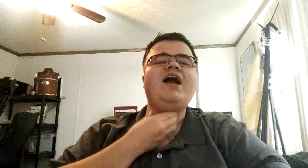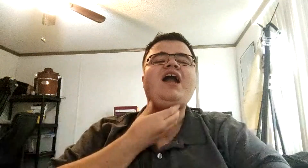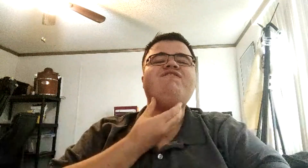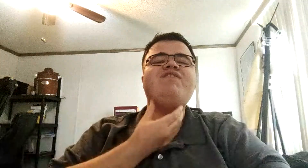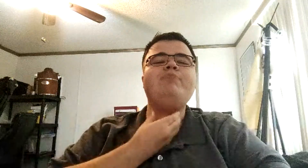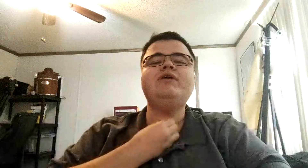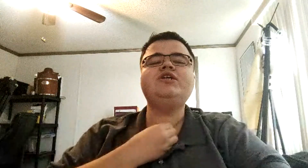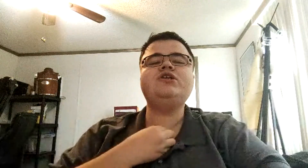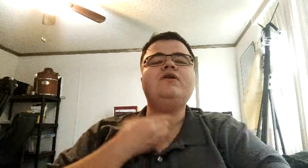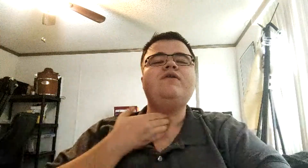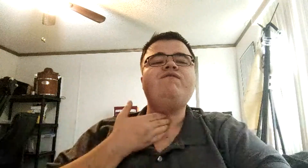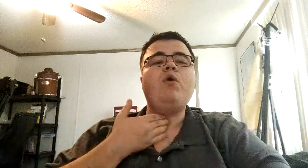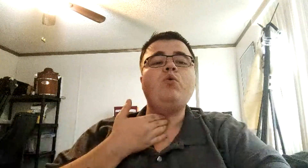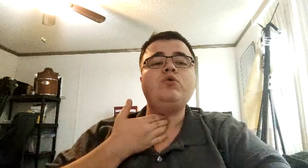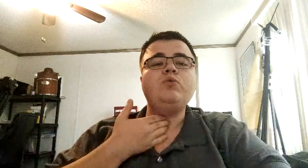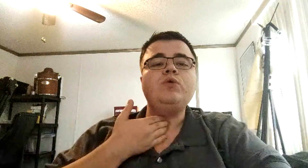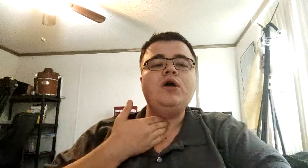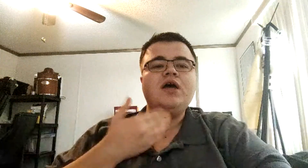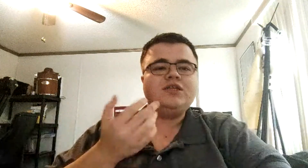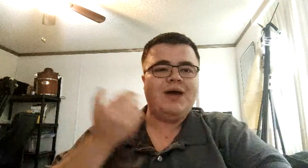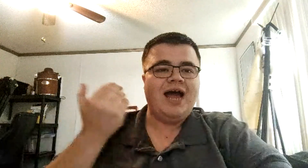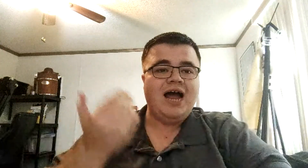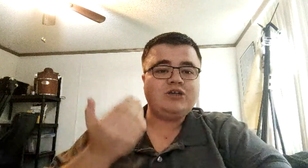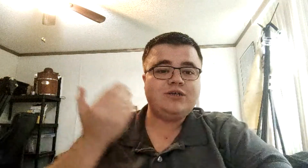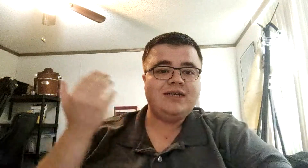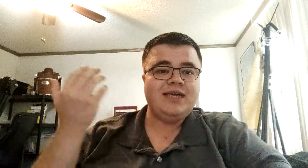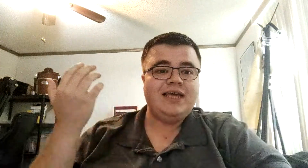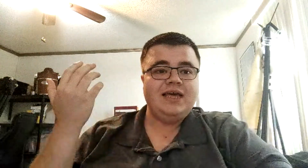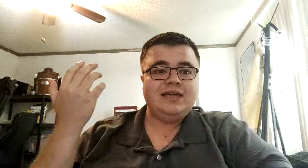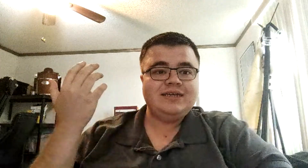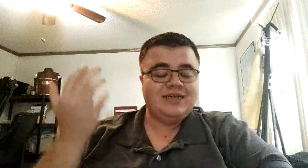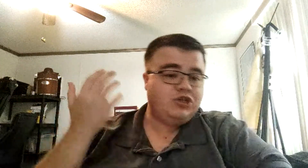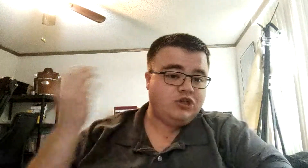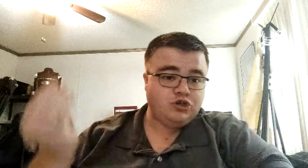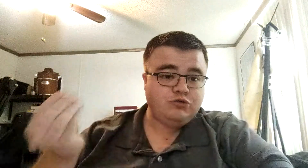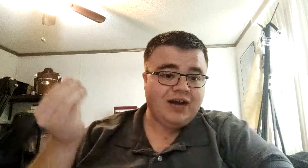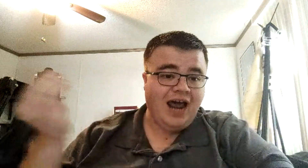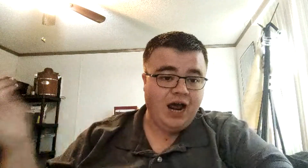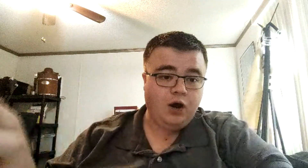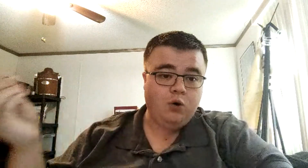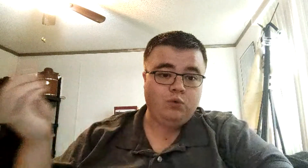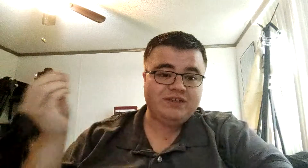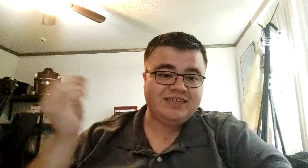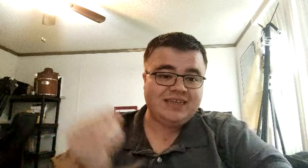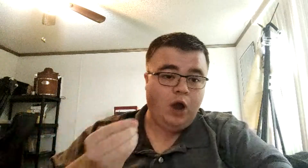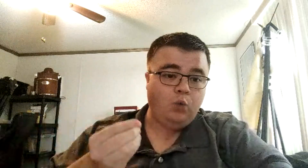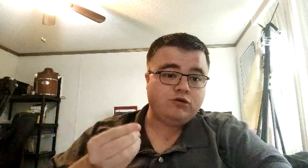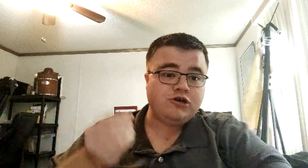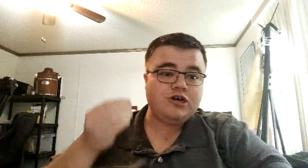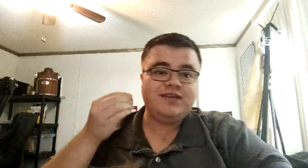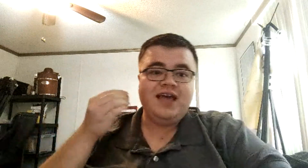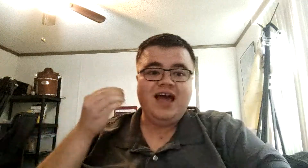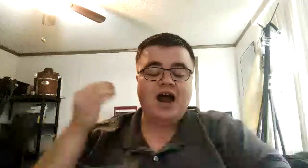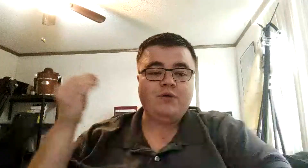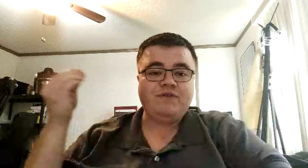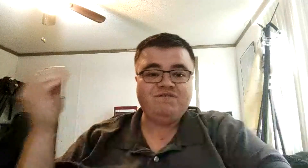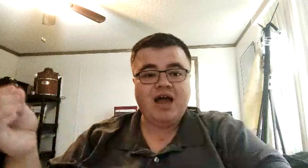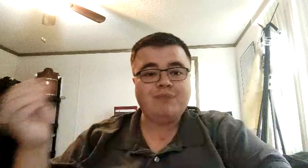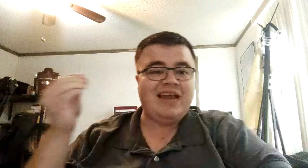kind of vibration in the vocal. So I actually teach the children how the sound works, how the vibrate,